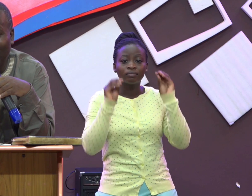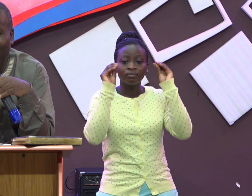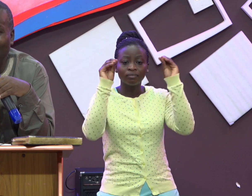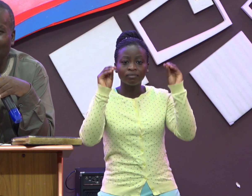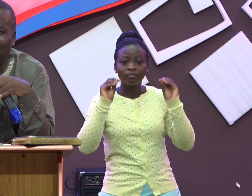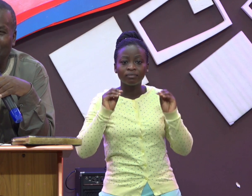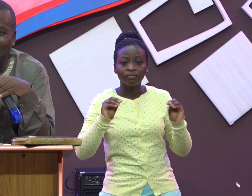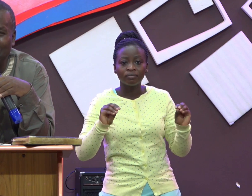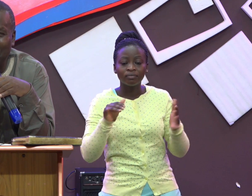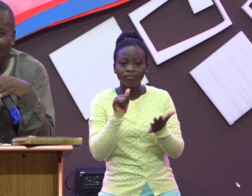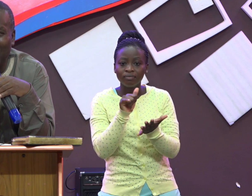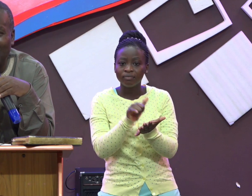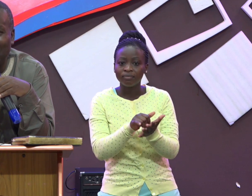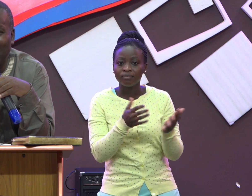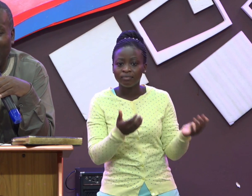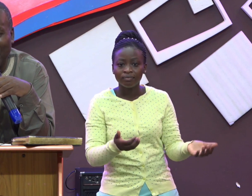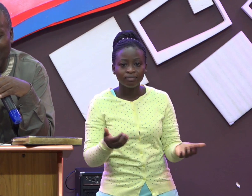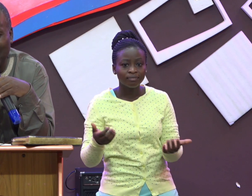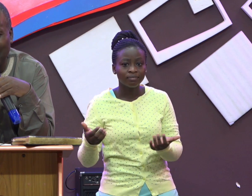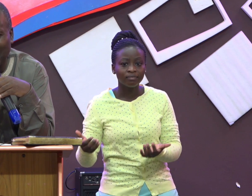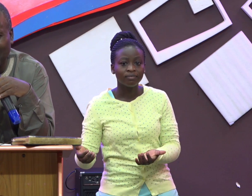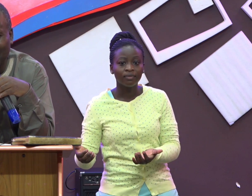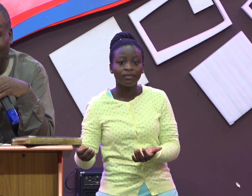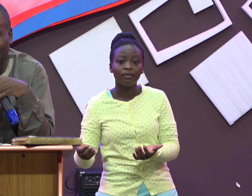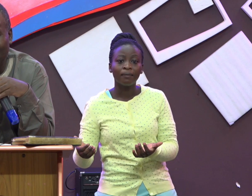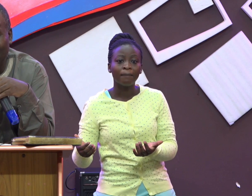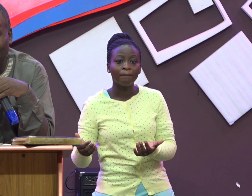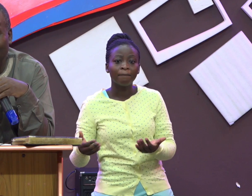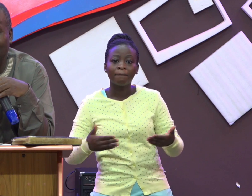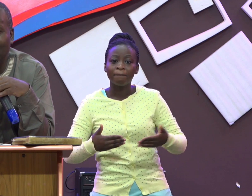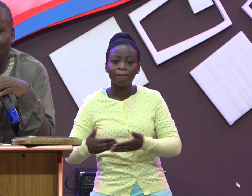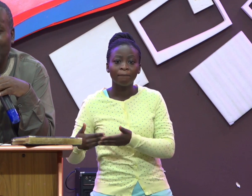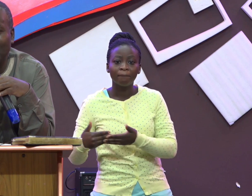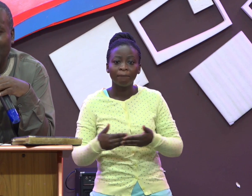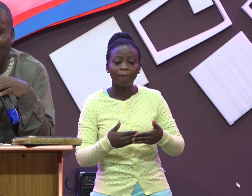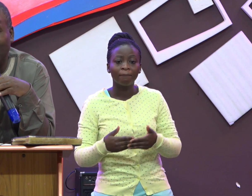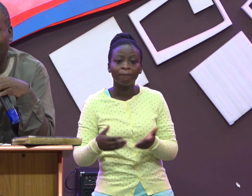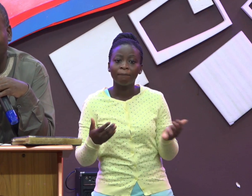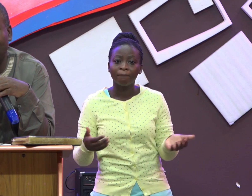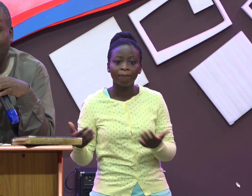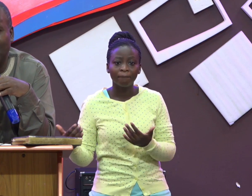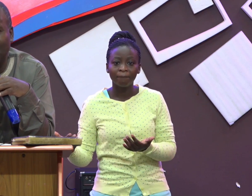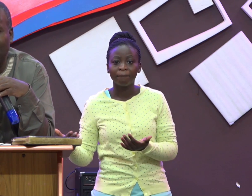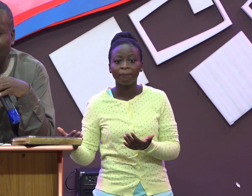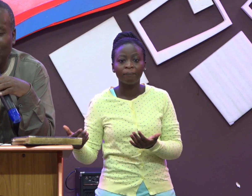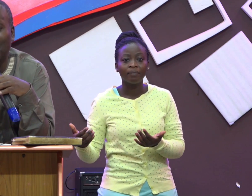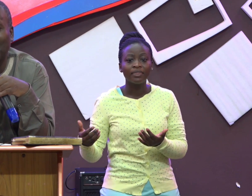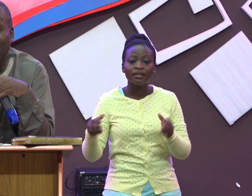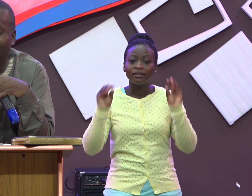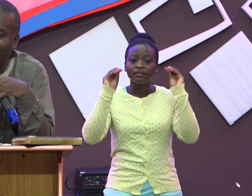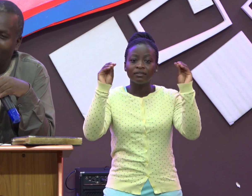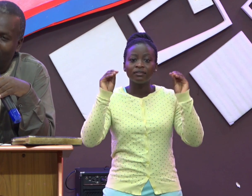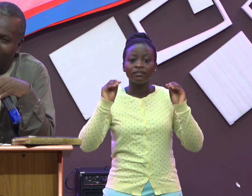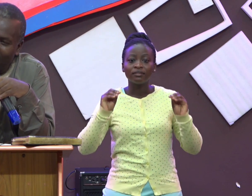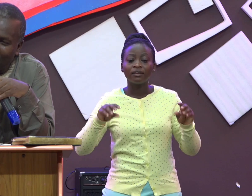wisdom. Then they speak English in Mami, a wrong way. Beat me. Teacher, this beat me.